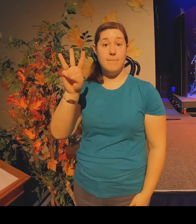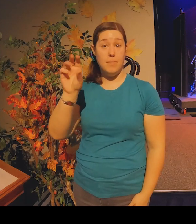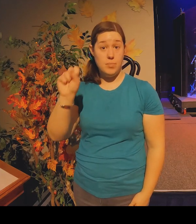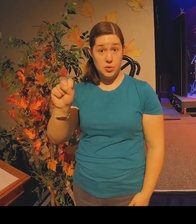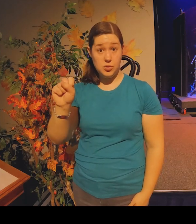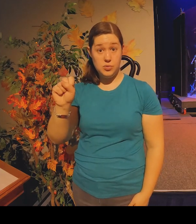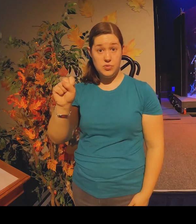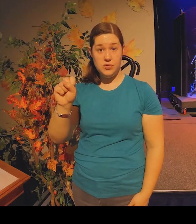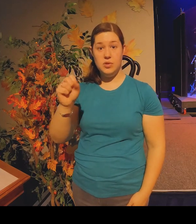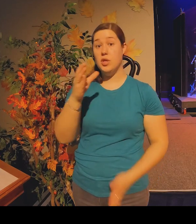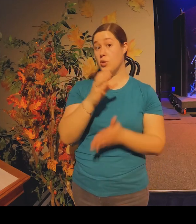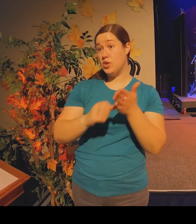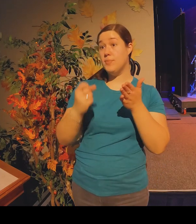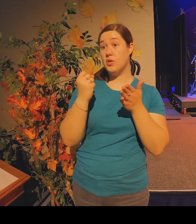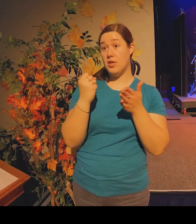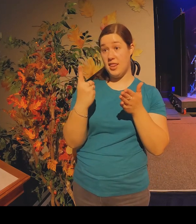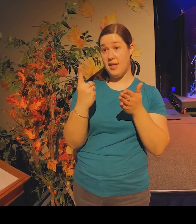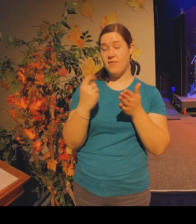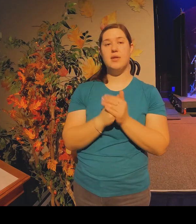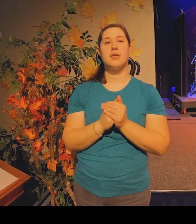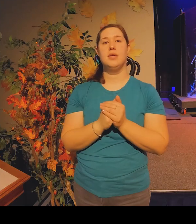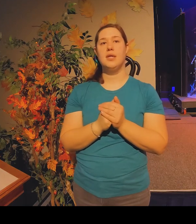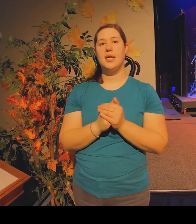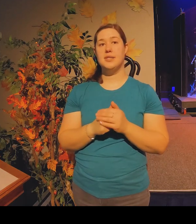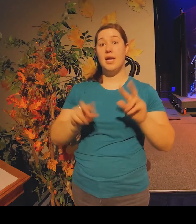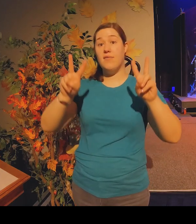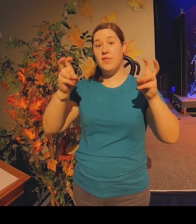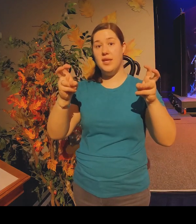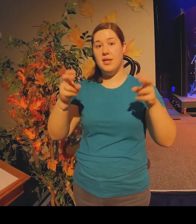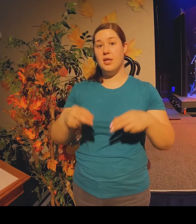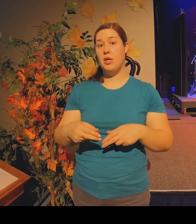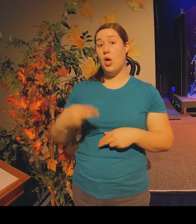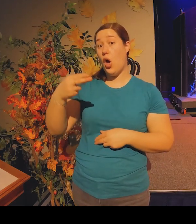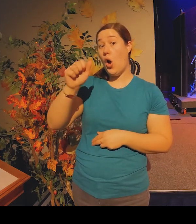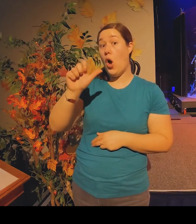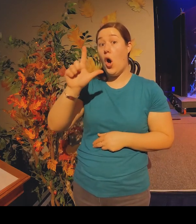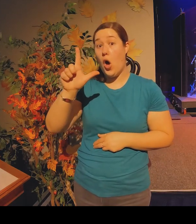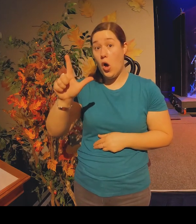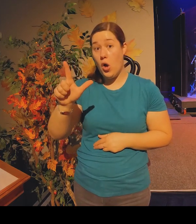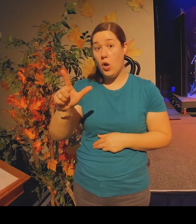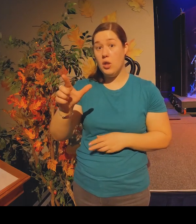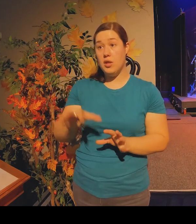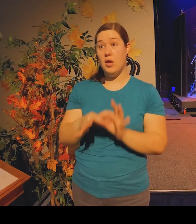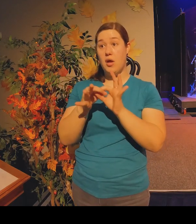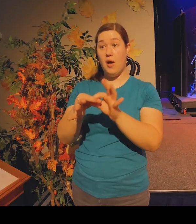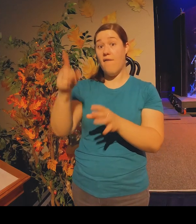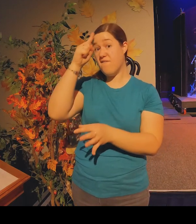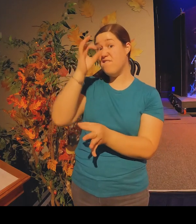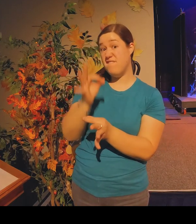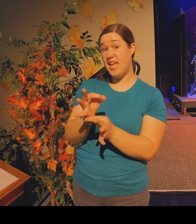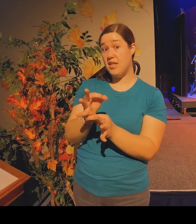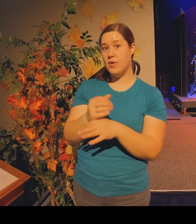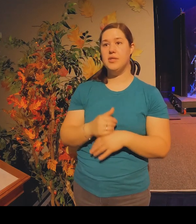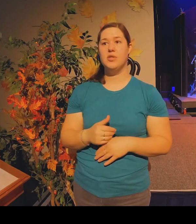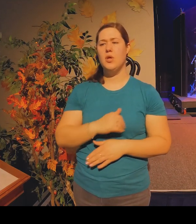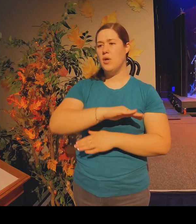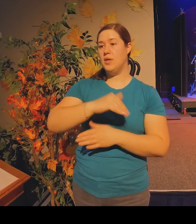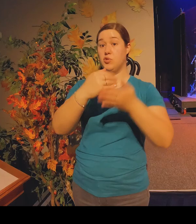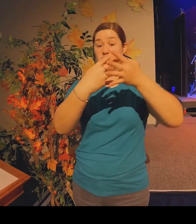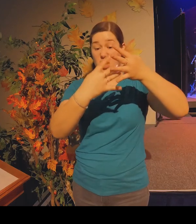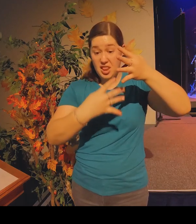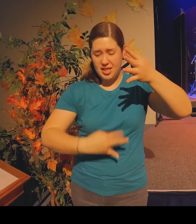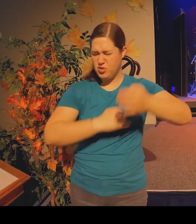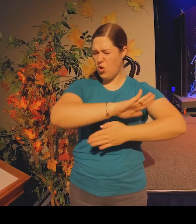faith, Abraham did this. By faith, Moses did this. By faith, by faith, by faith, by faith, by faith. It's powerful. But